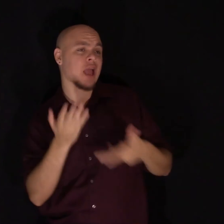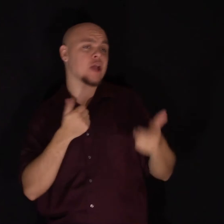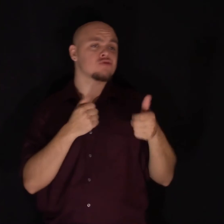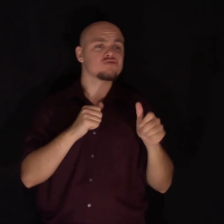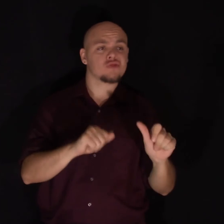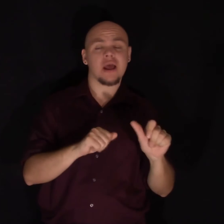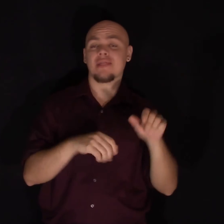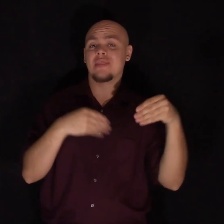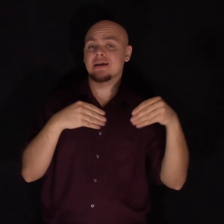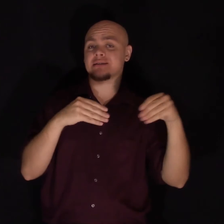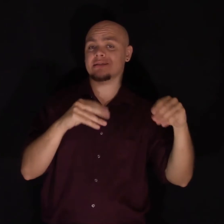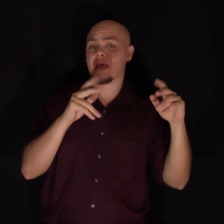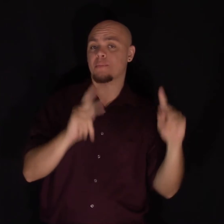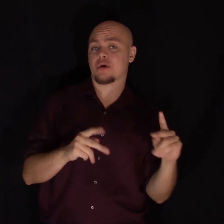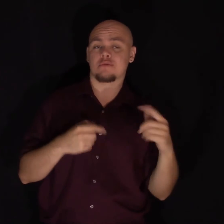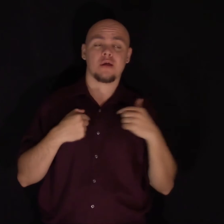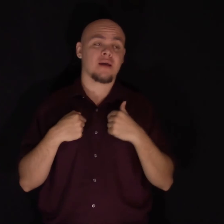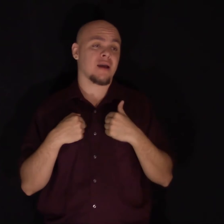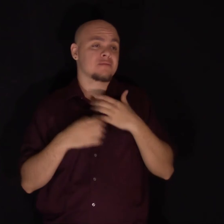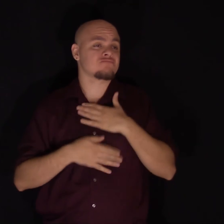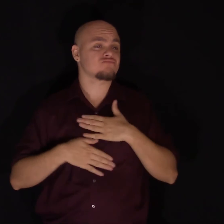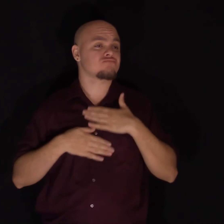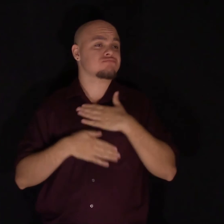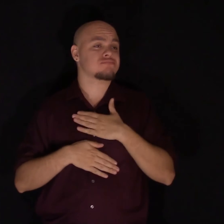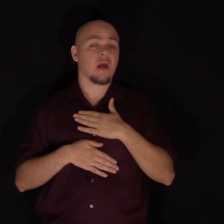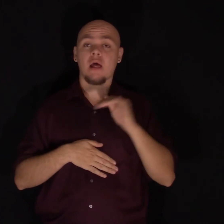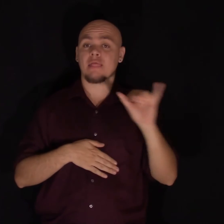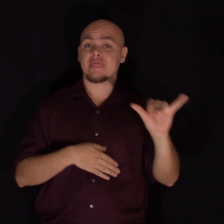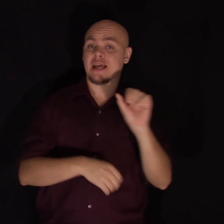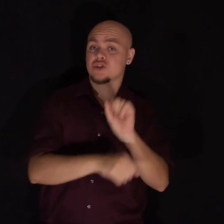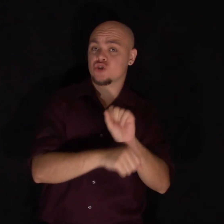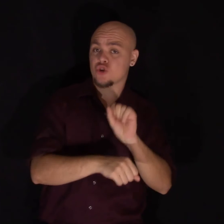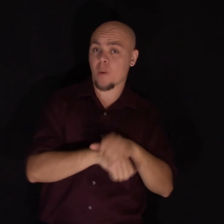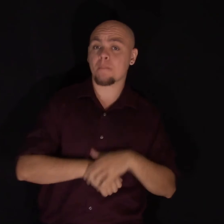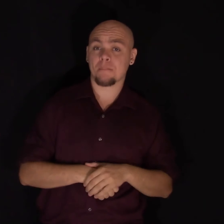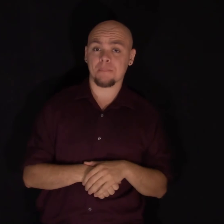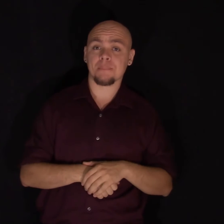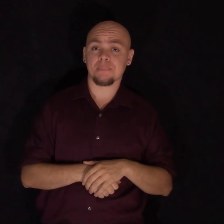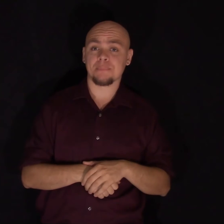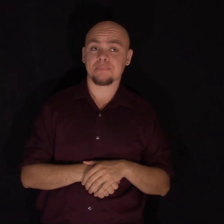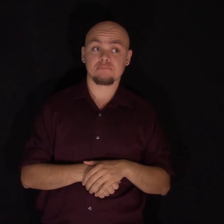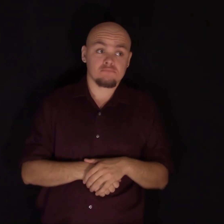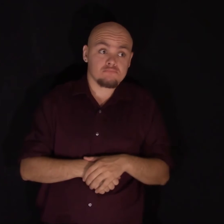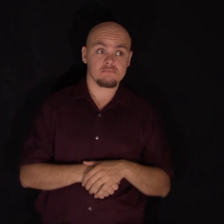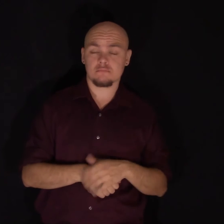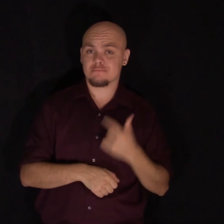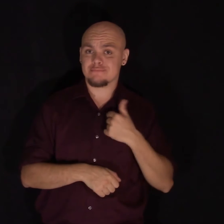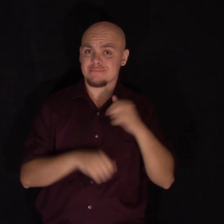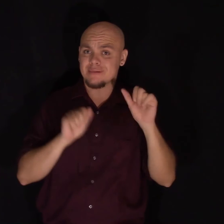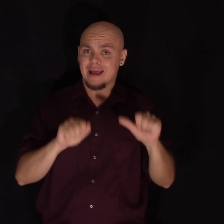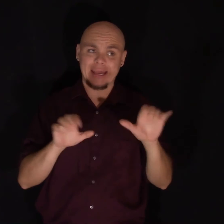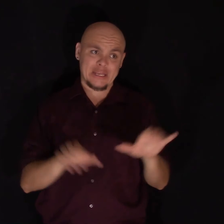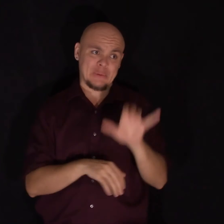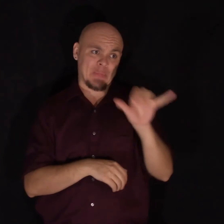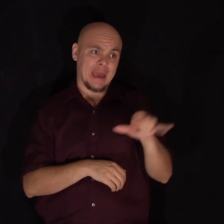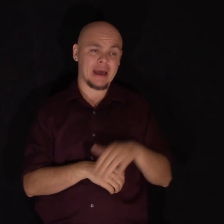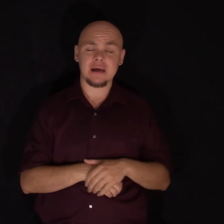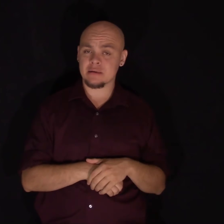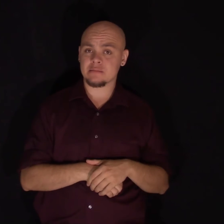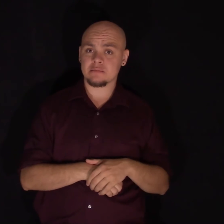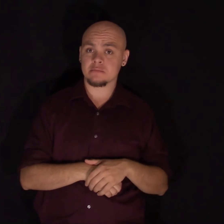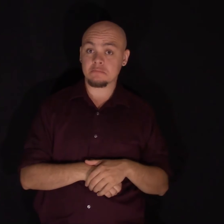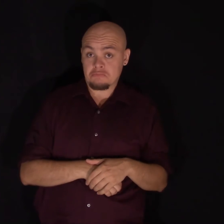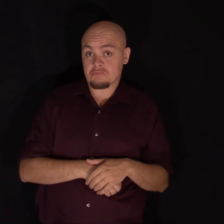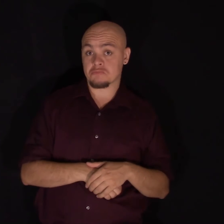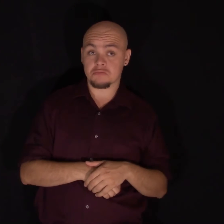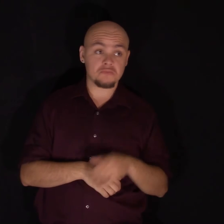and the salesperson's having a great time, and I was like, that's a job. I could do that. I mean, really,